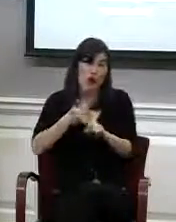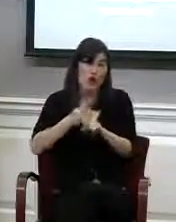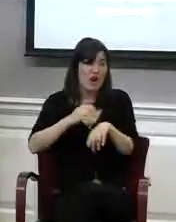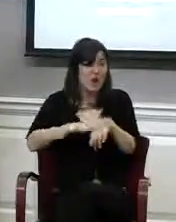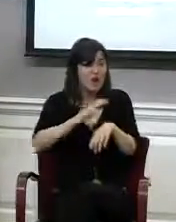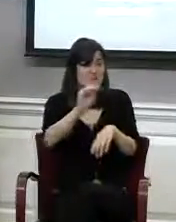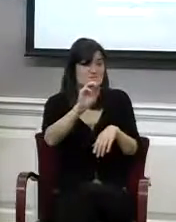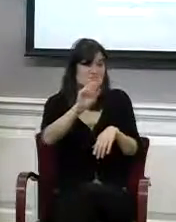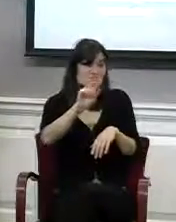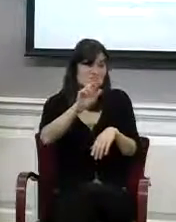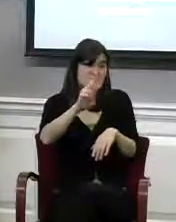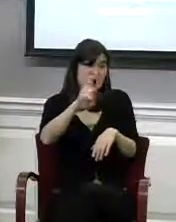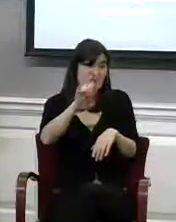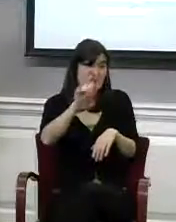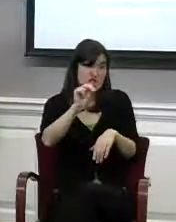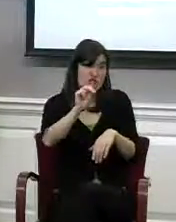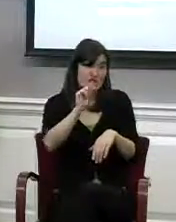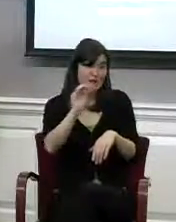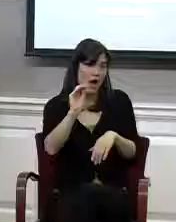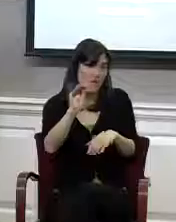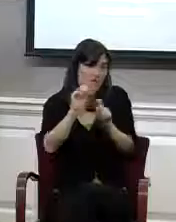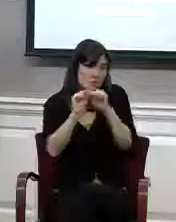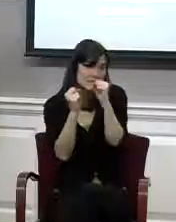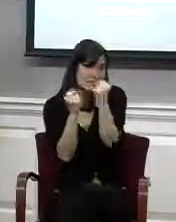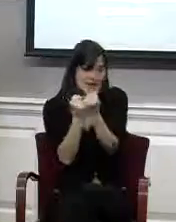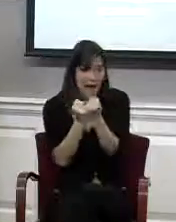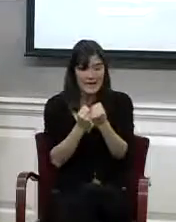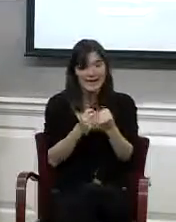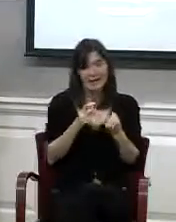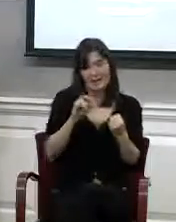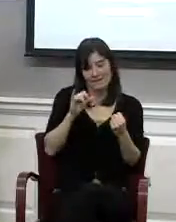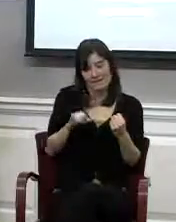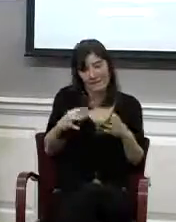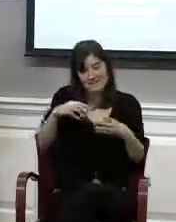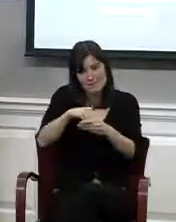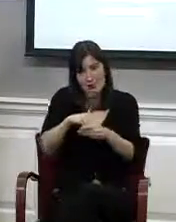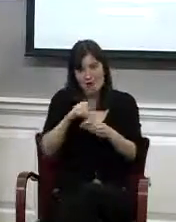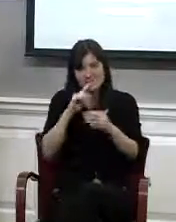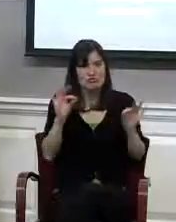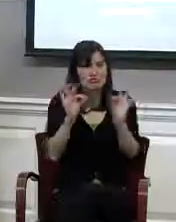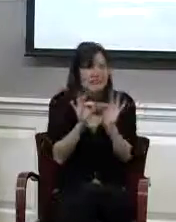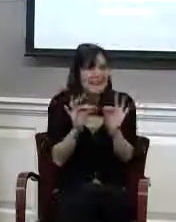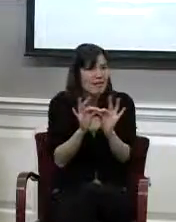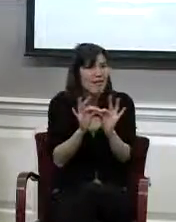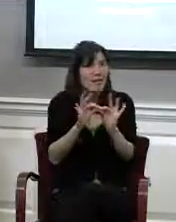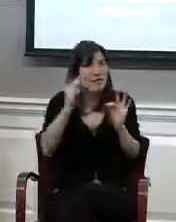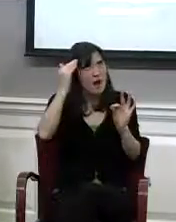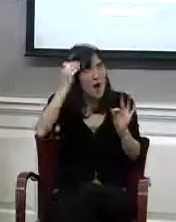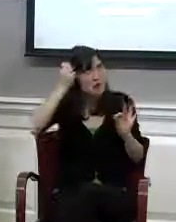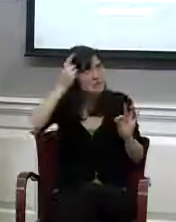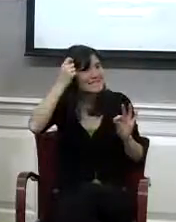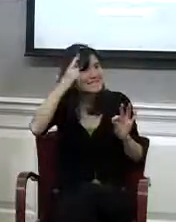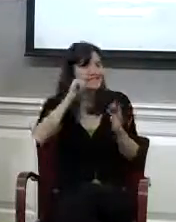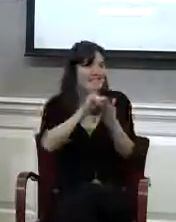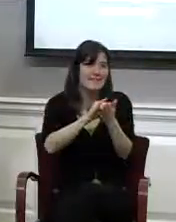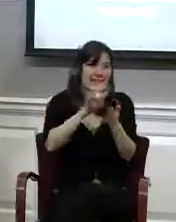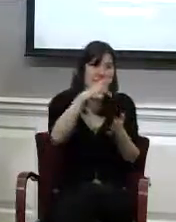seem to be producing this sort of, you know, critical consciousness that Paulo Freire talks about in terms of